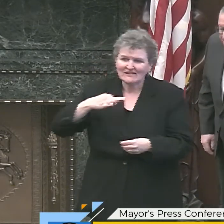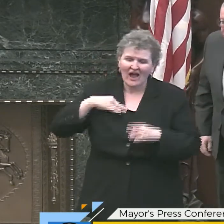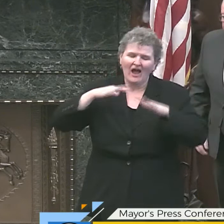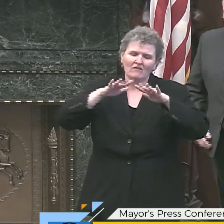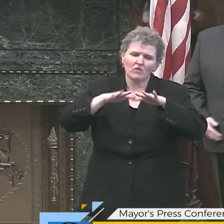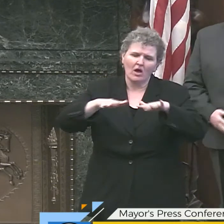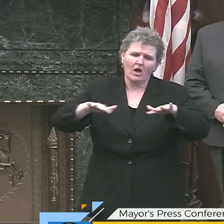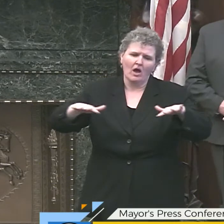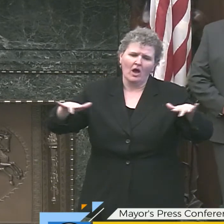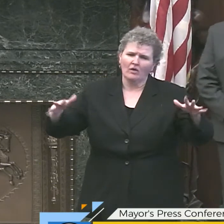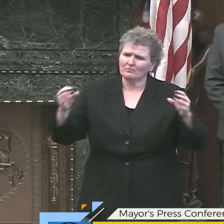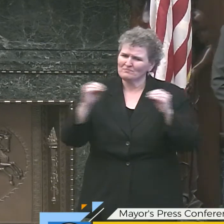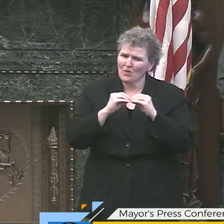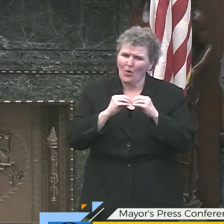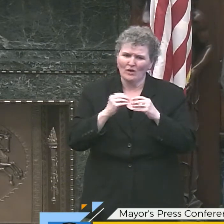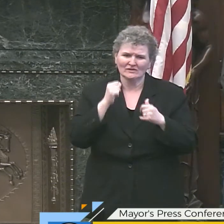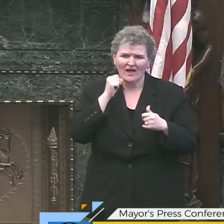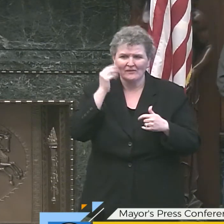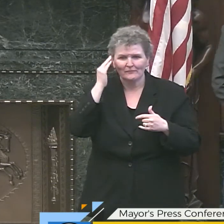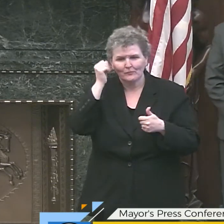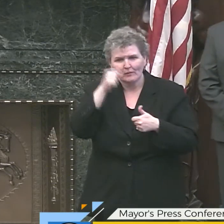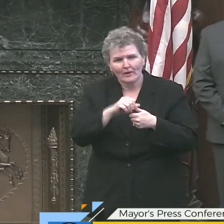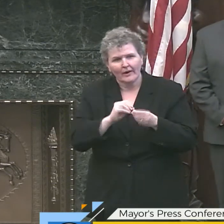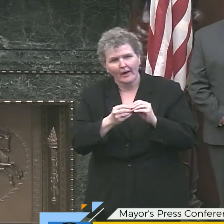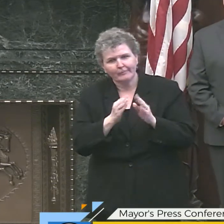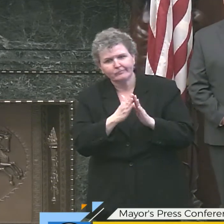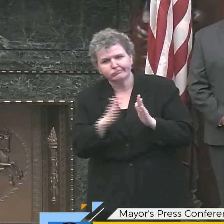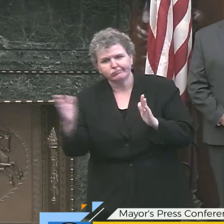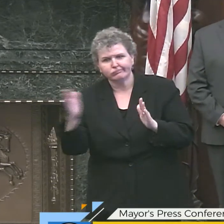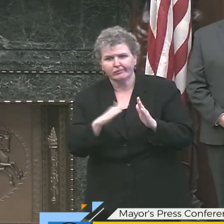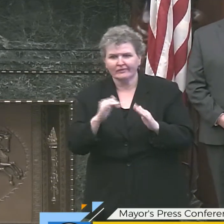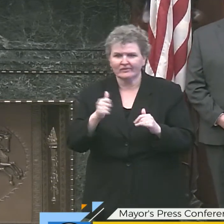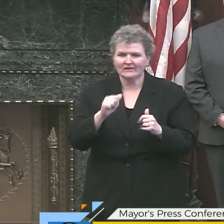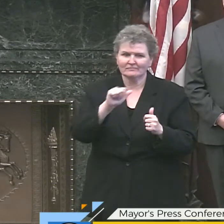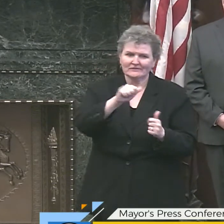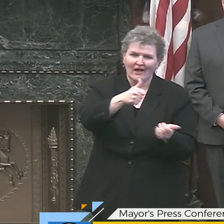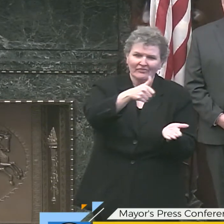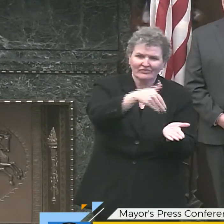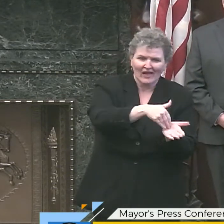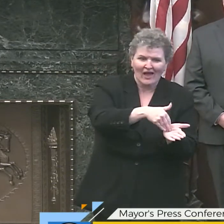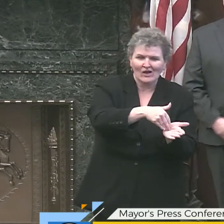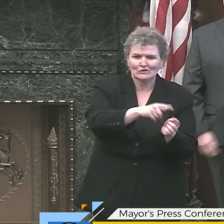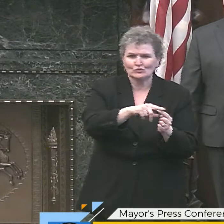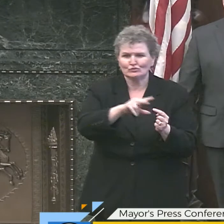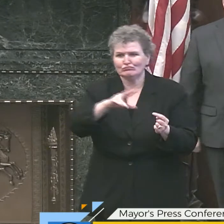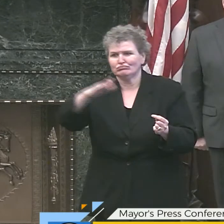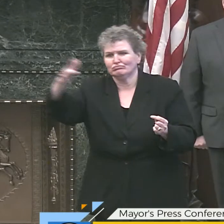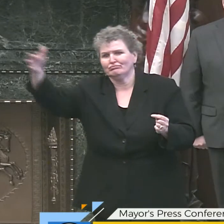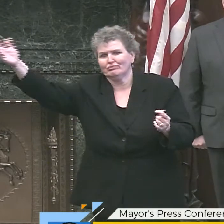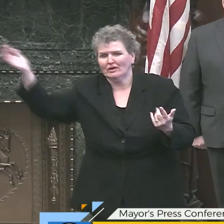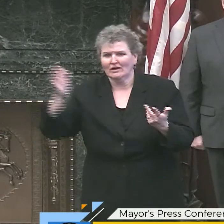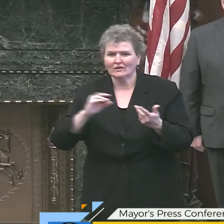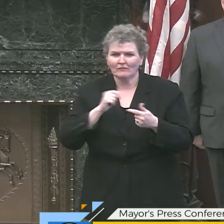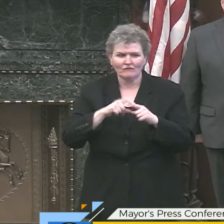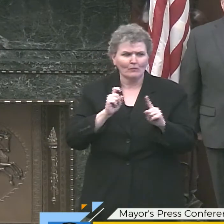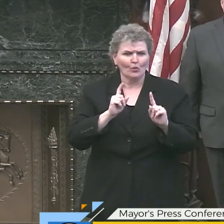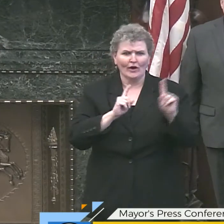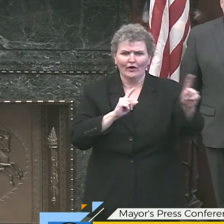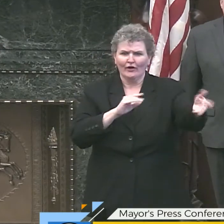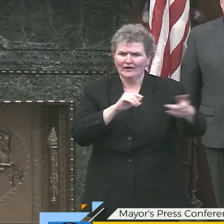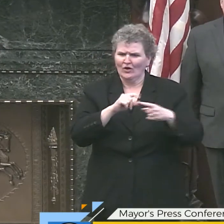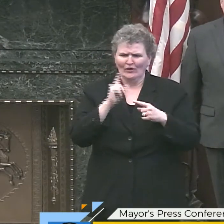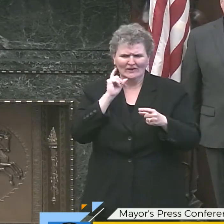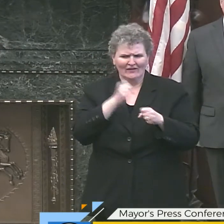that that information coming from the administration. So I'm not sure exactly where that information came from, but we are